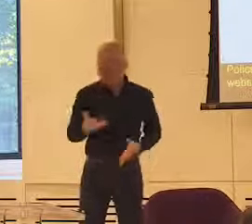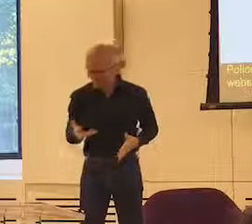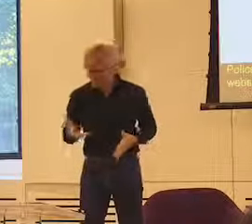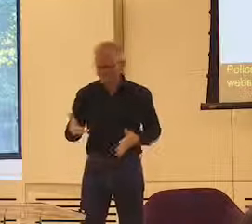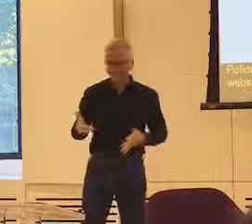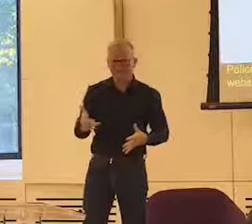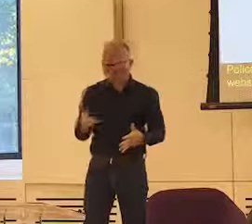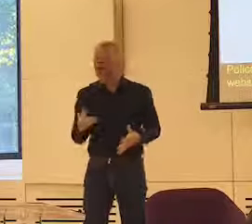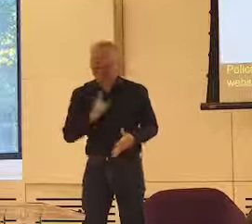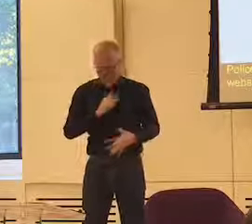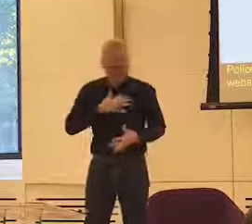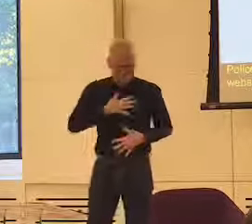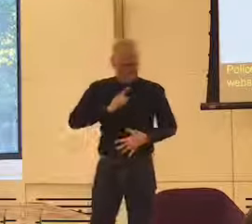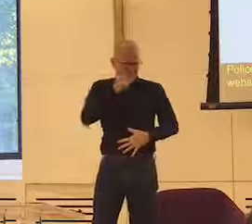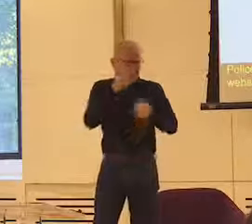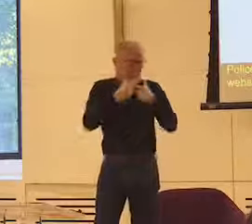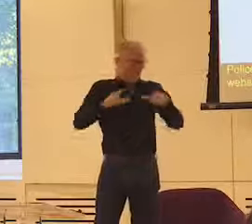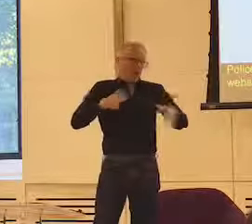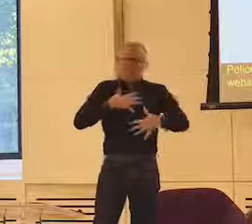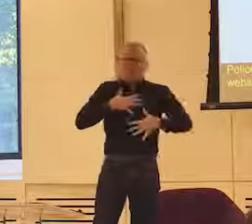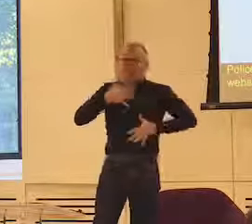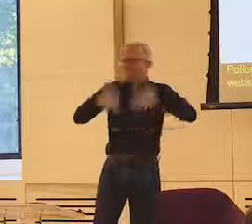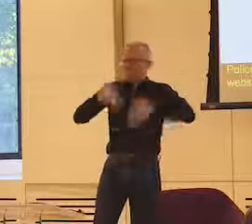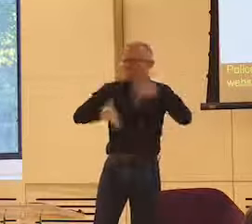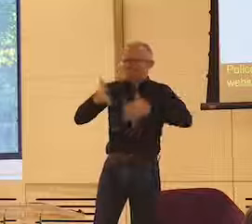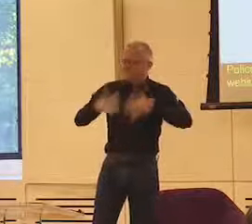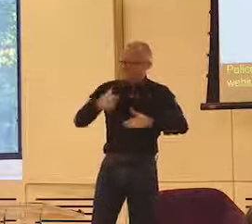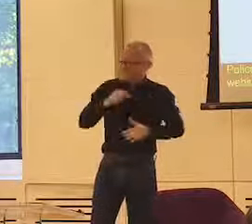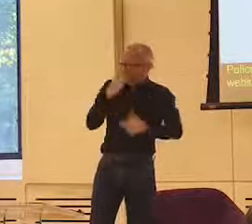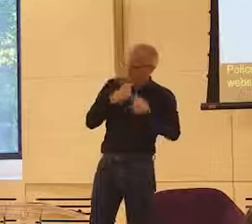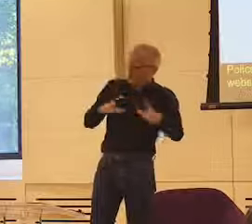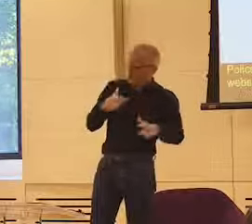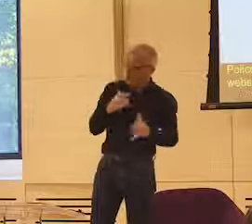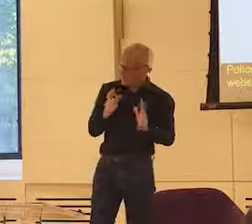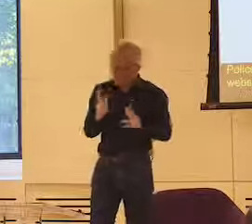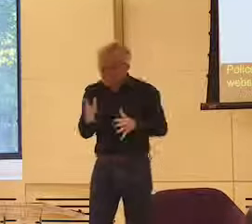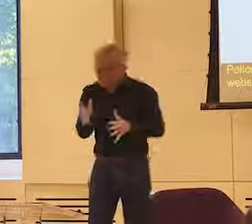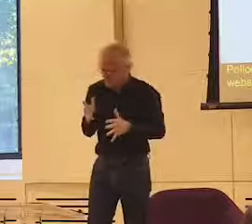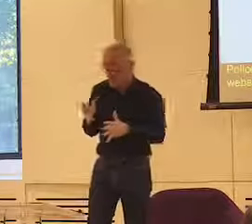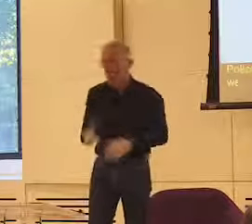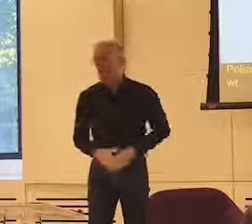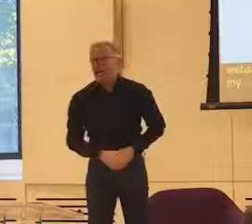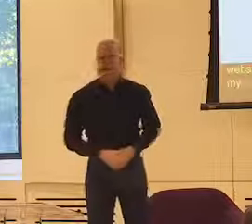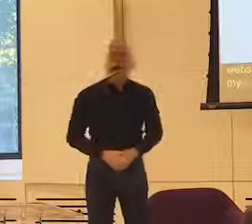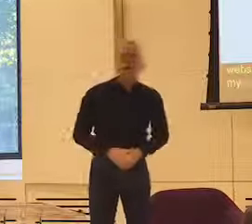I don't feel confident. My first language is BSL.